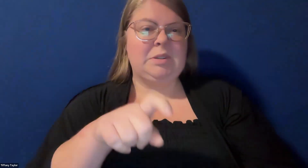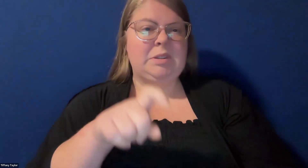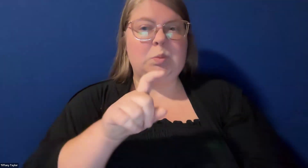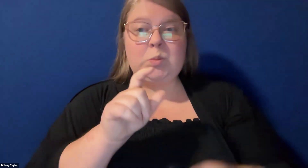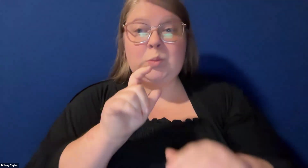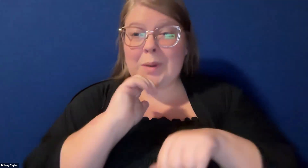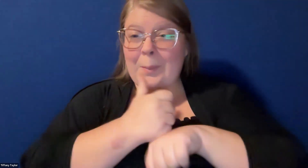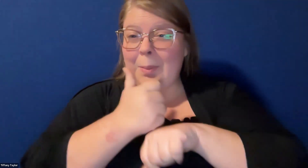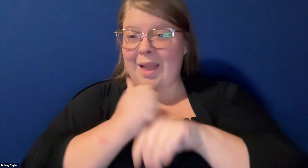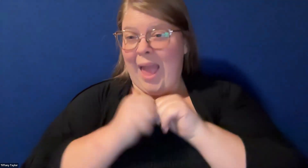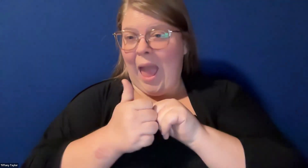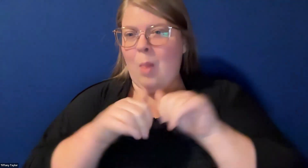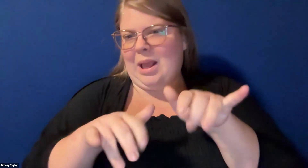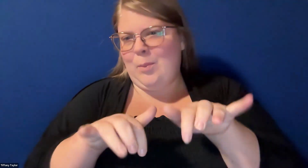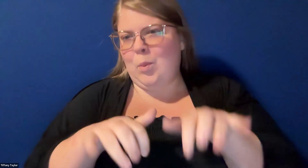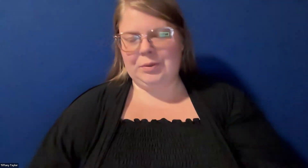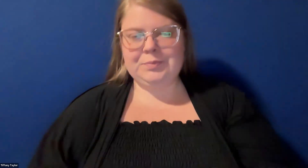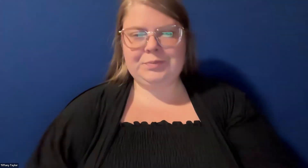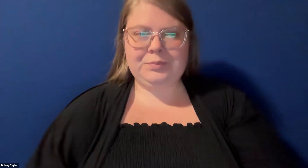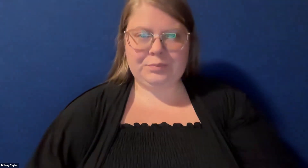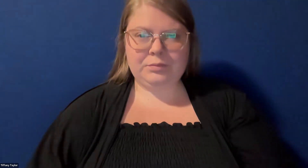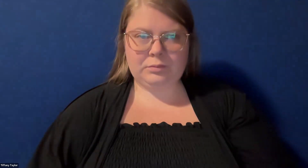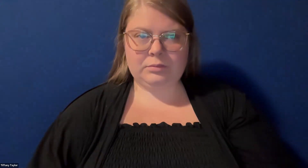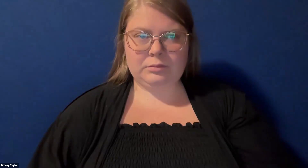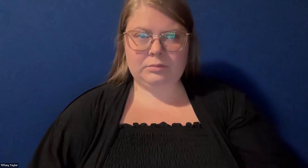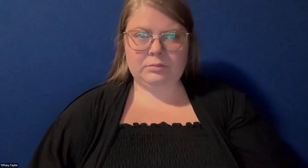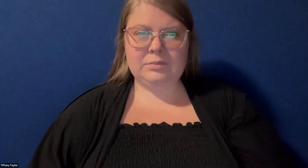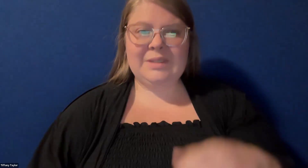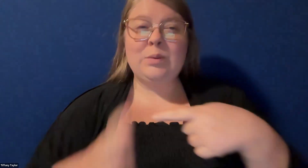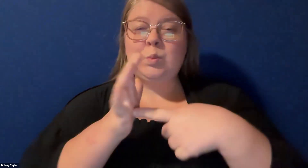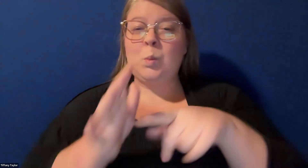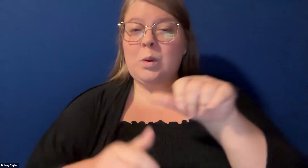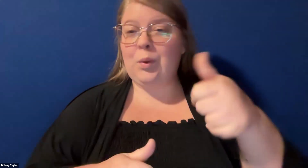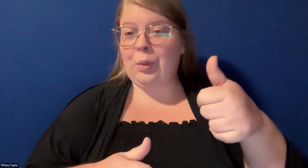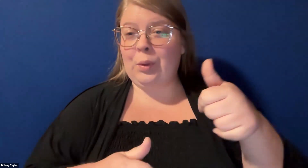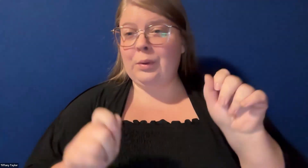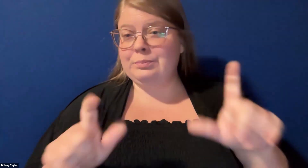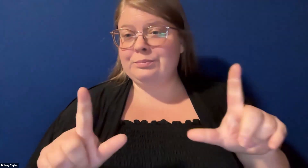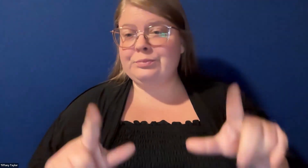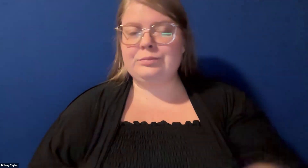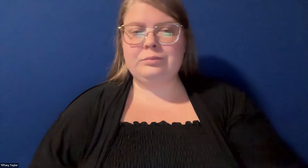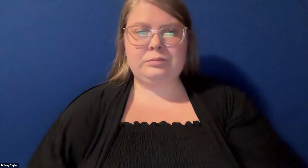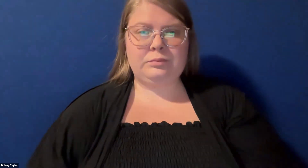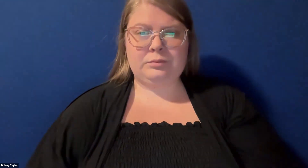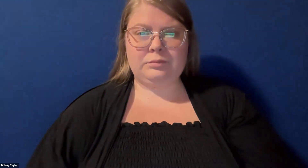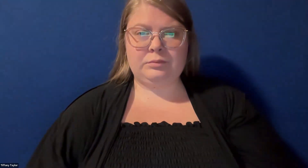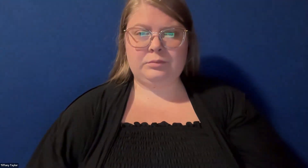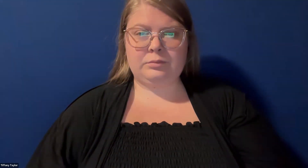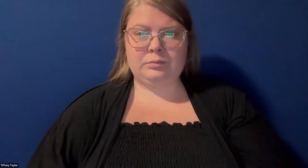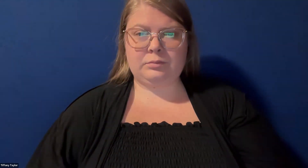I go into the another post, which is this one, so I can say the full things are actually in